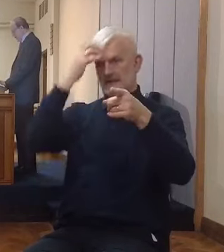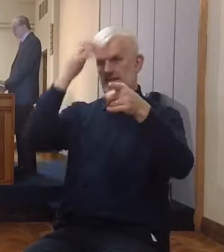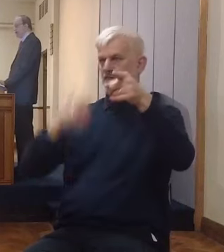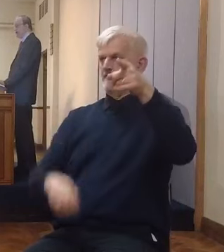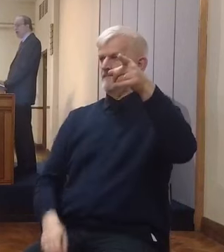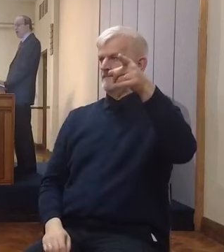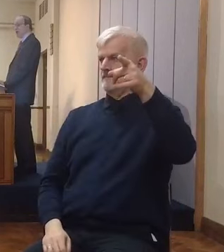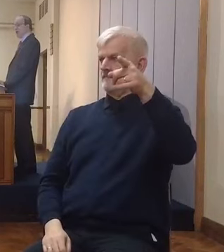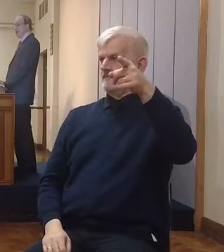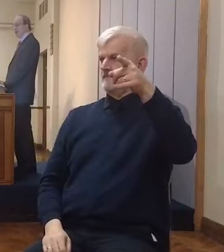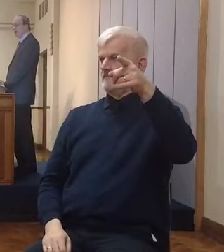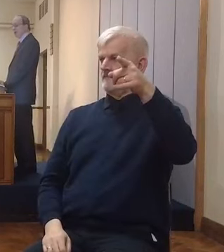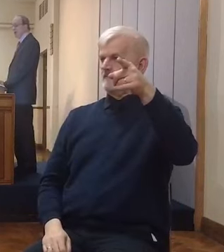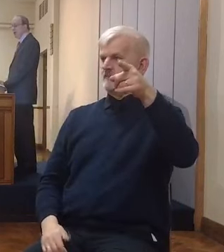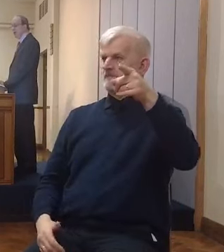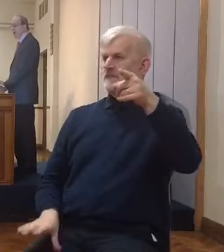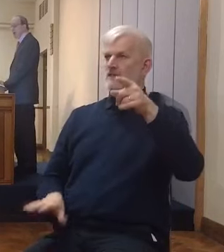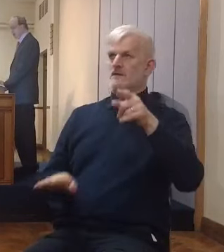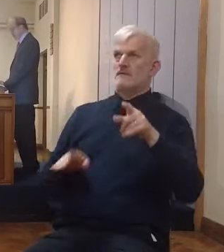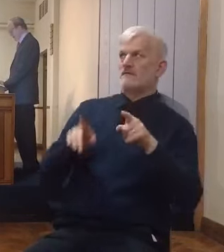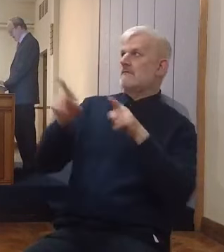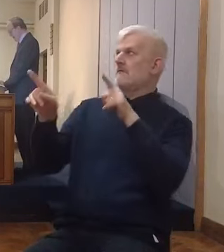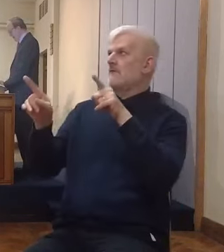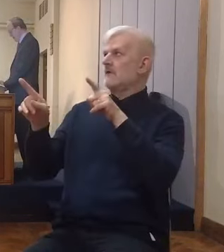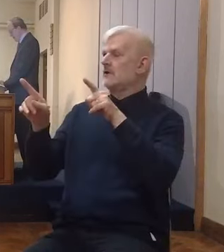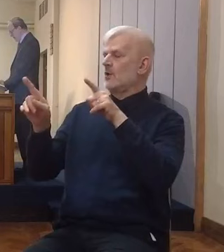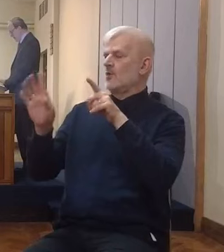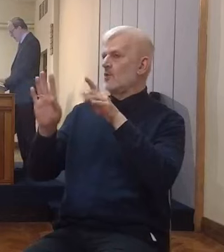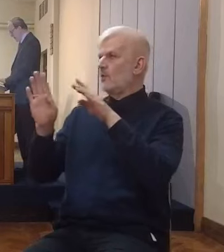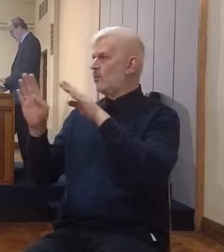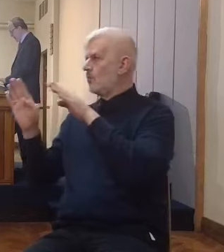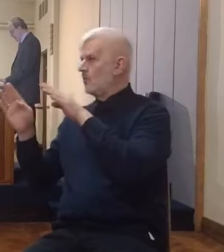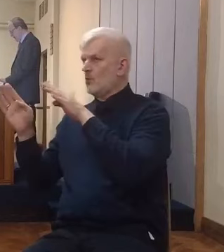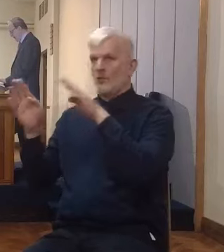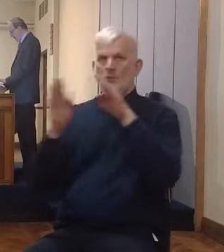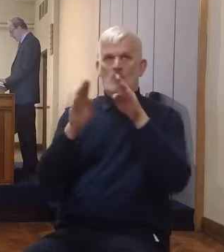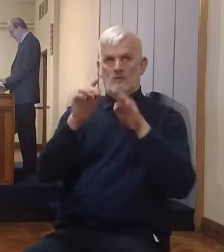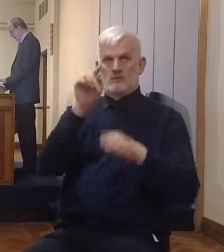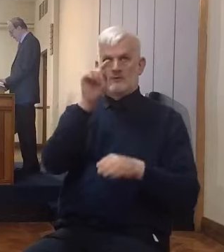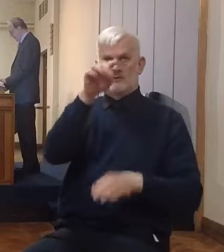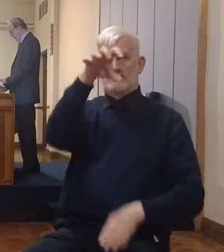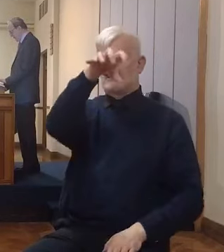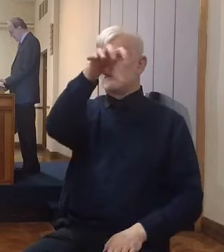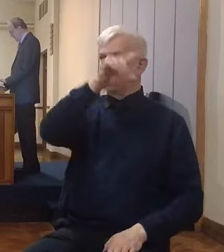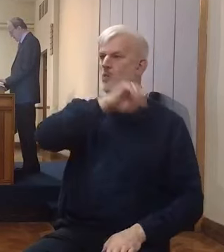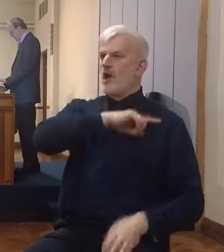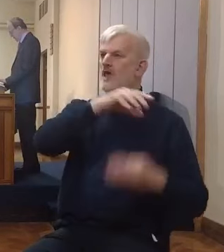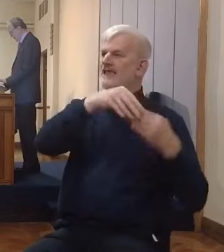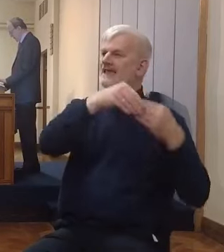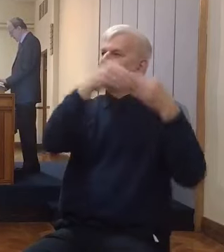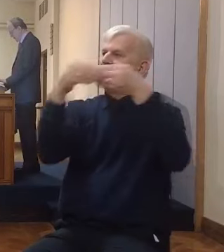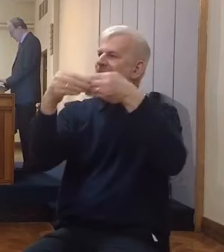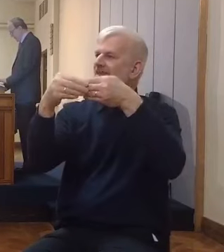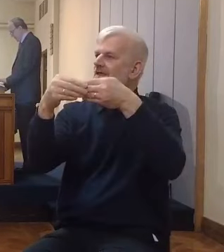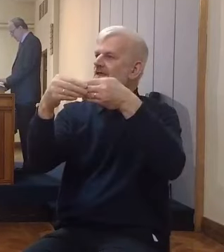on that chief city state that was leading the confederacy.